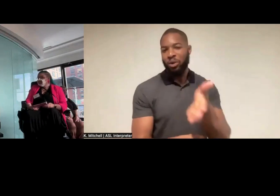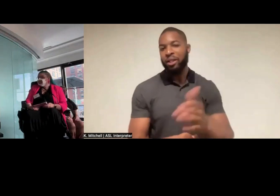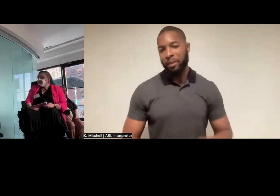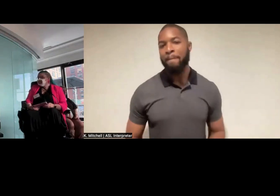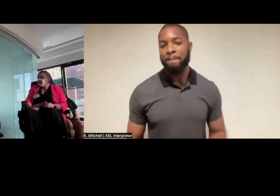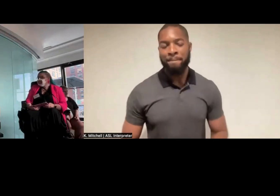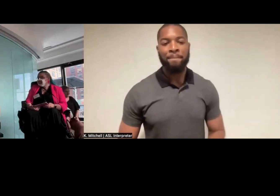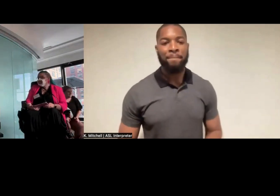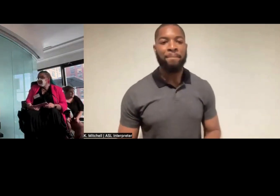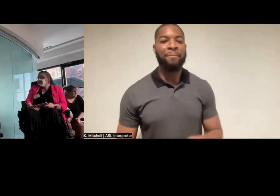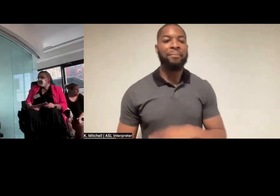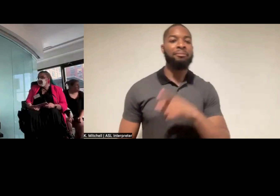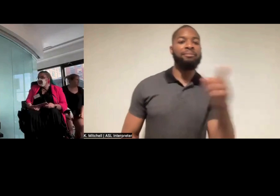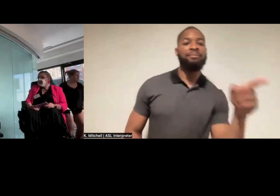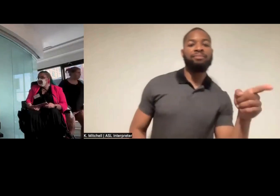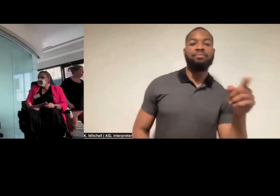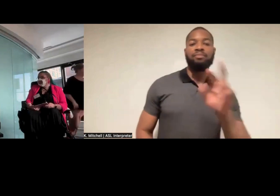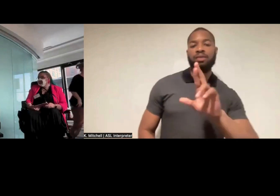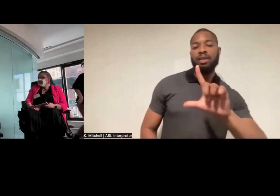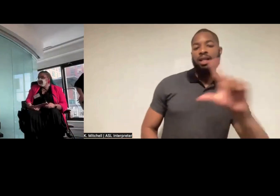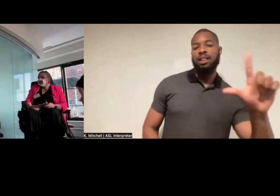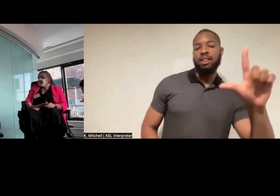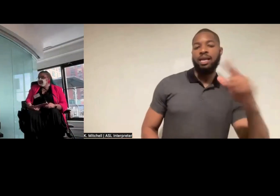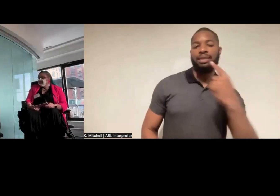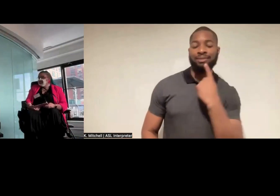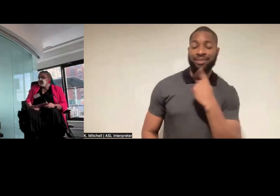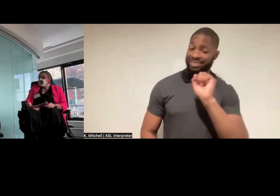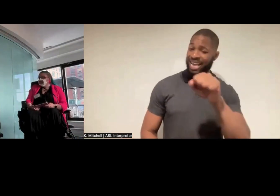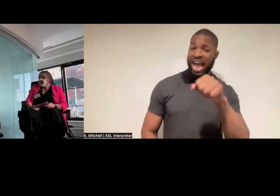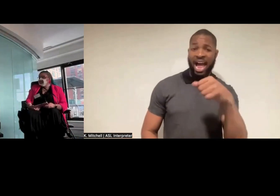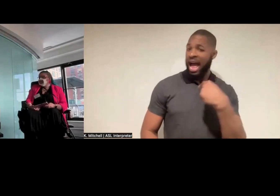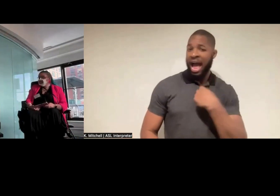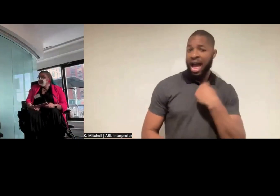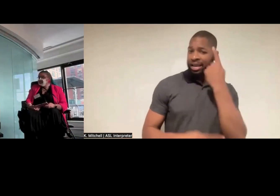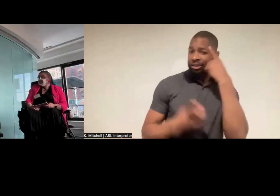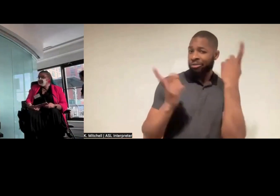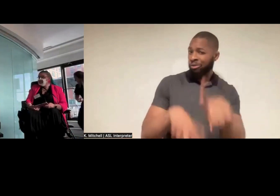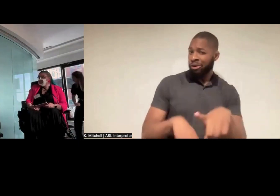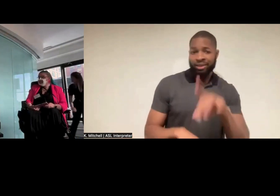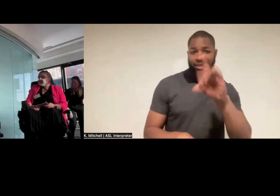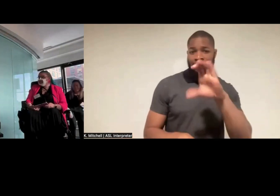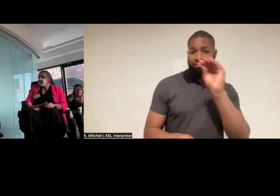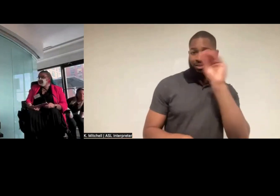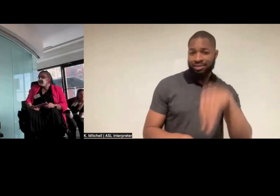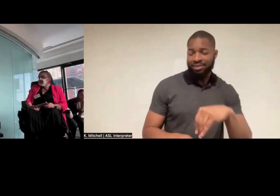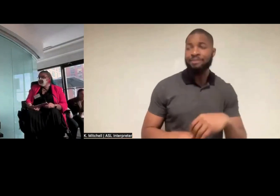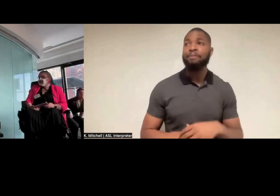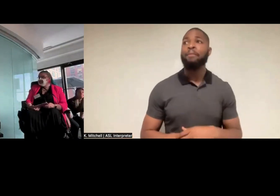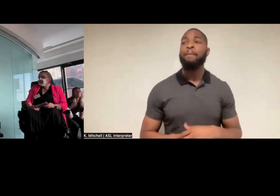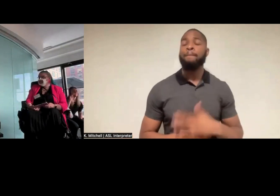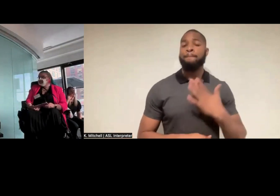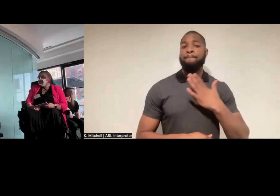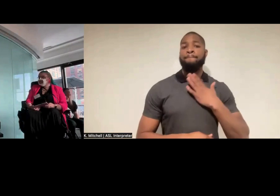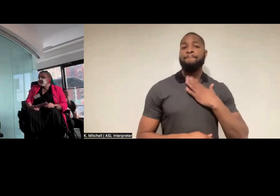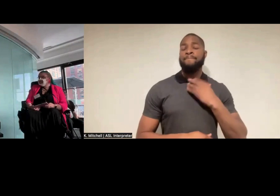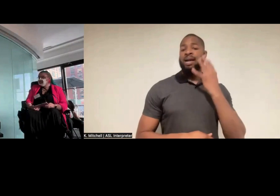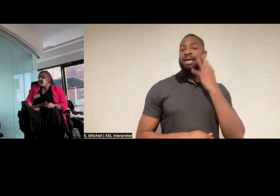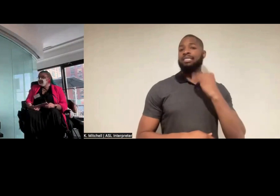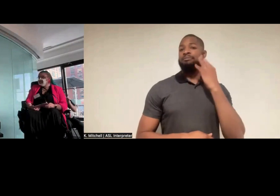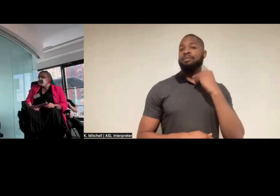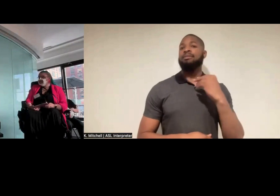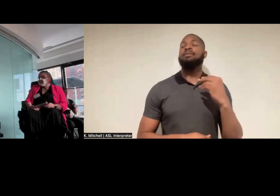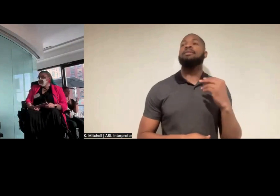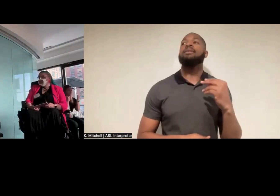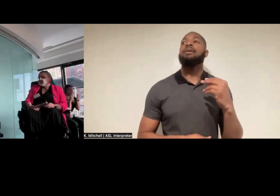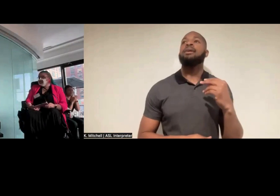Yeah, I agree with all those points you just made. I think that in my experience, I found that when